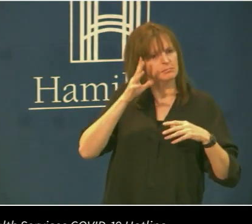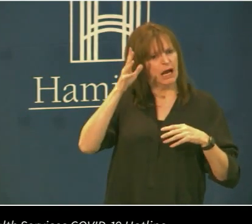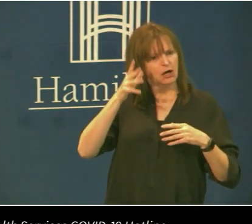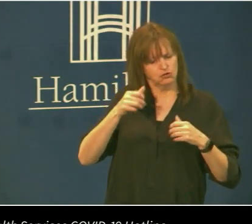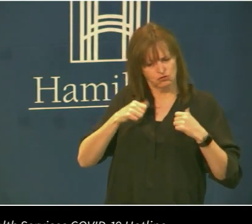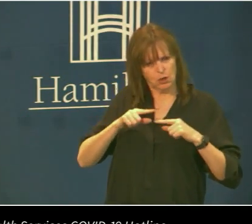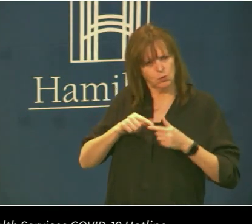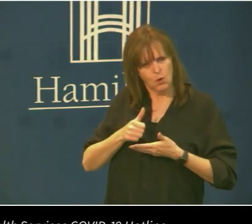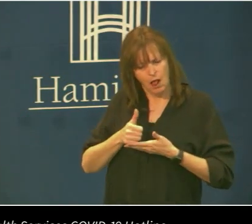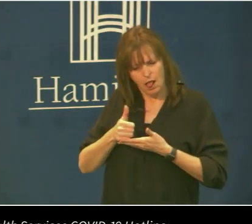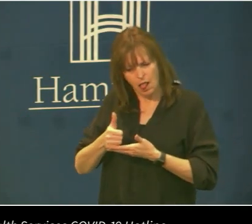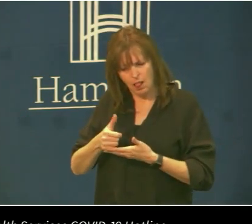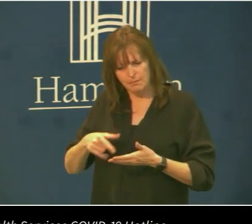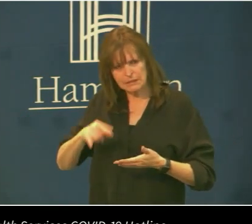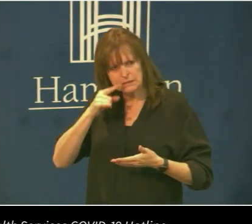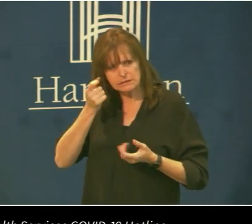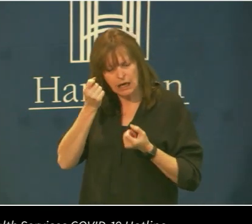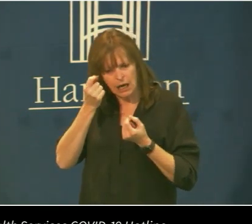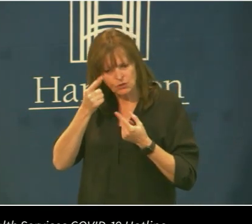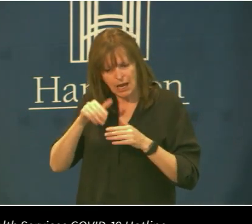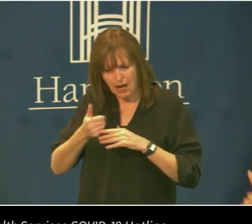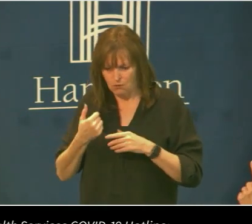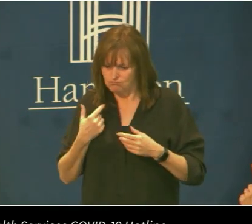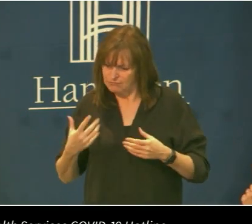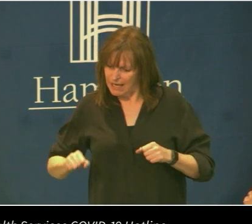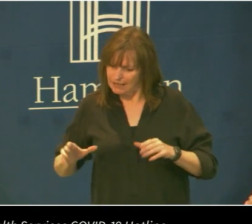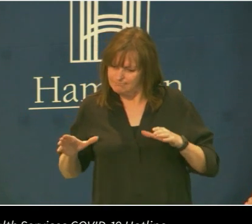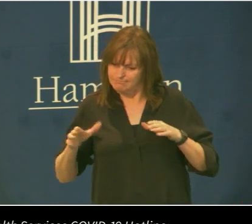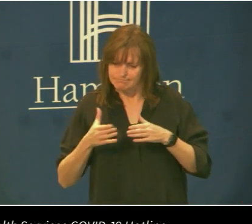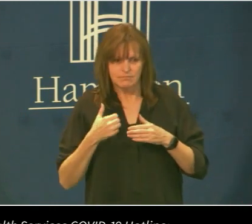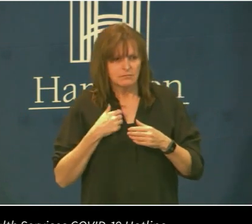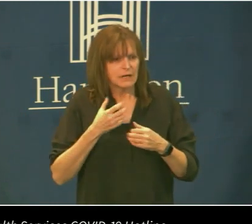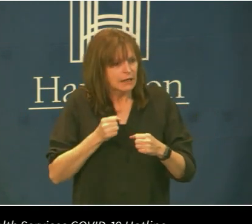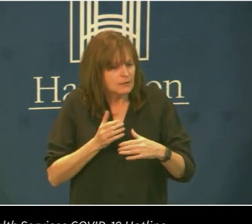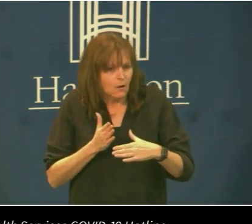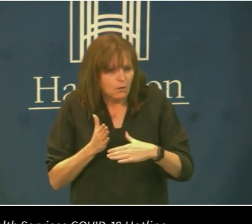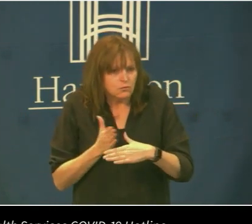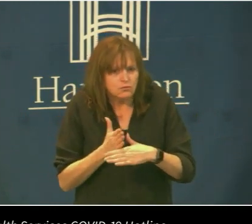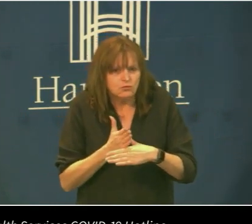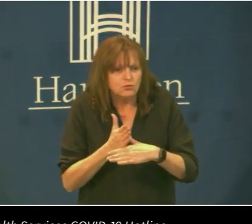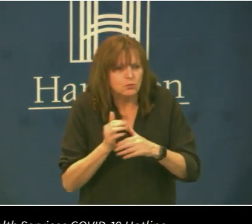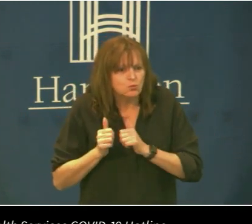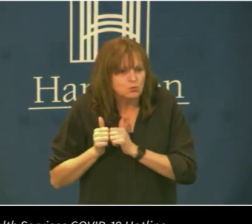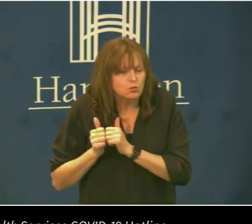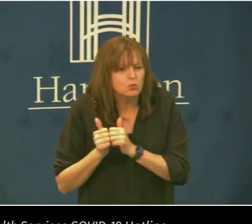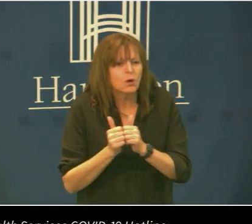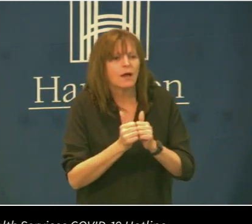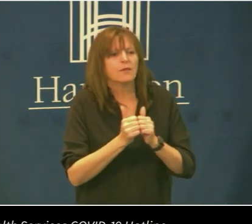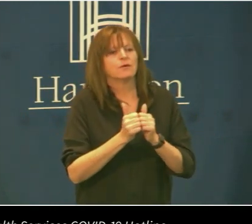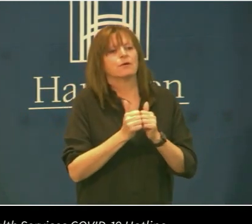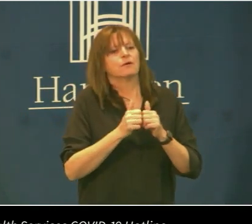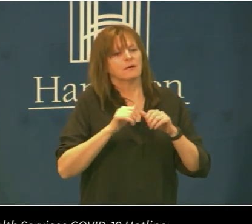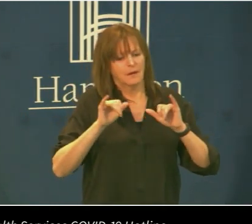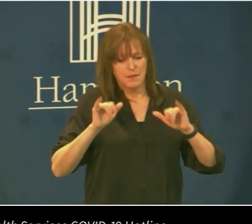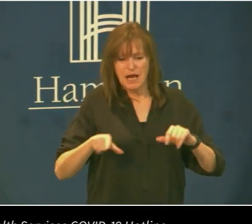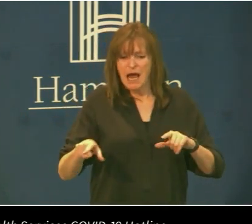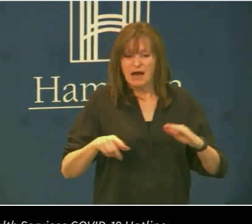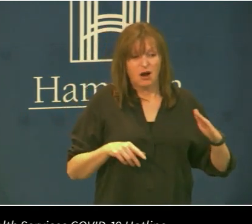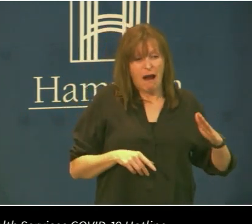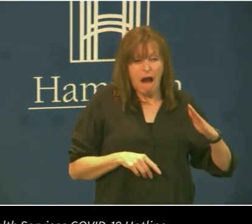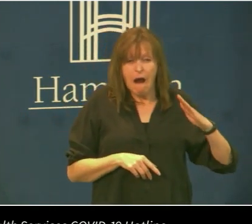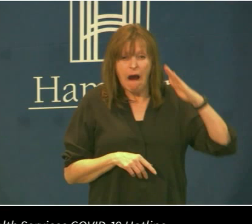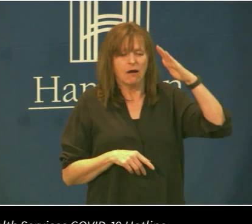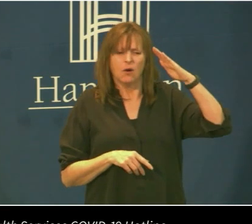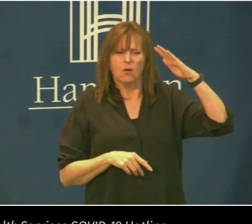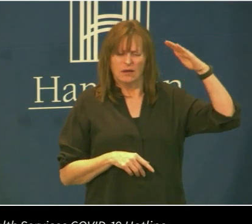together. So let's crush the curve, and let's keep working together to make sure that we can get through this collectively and